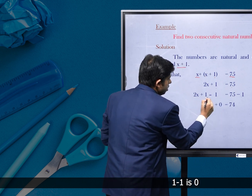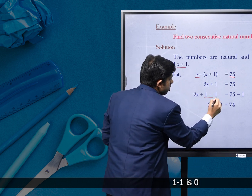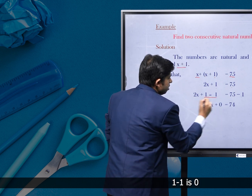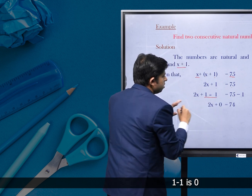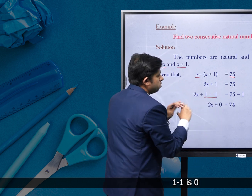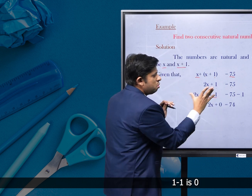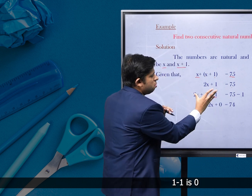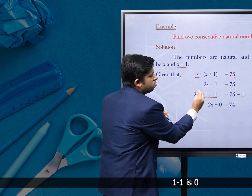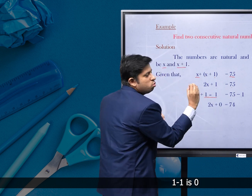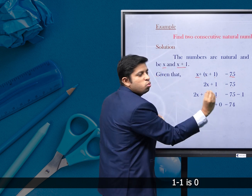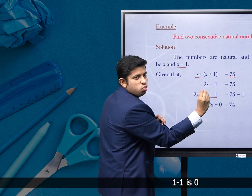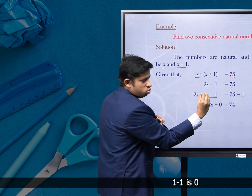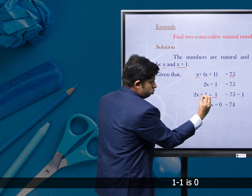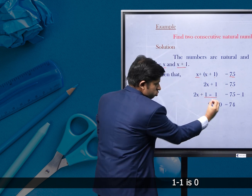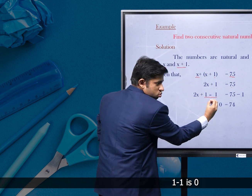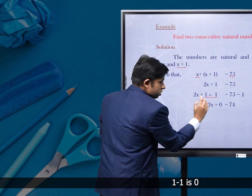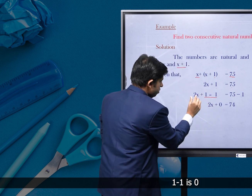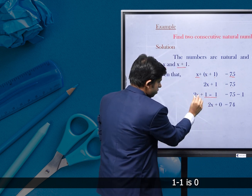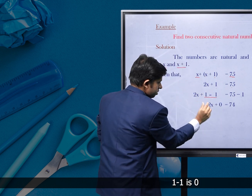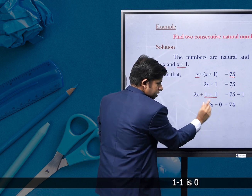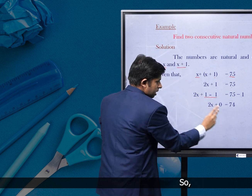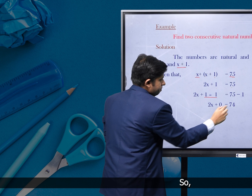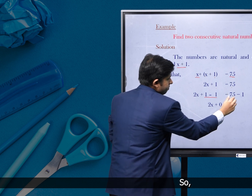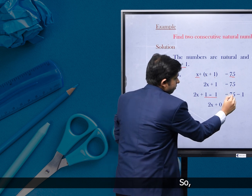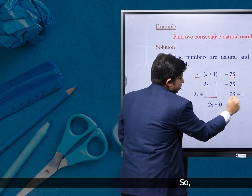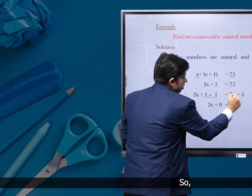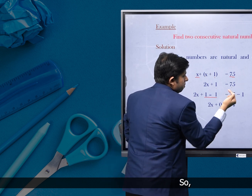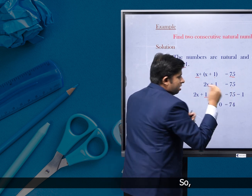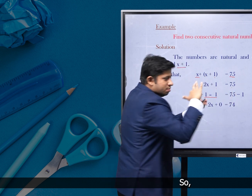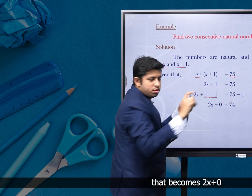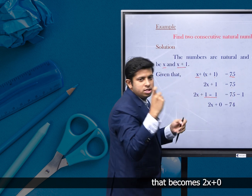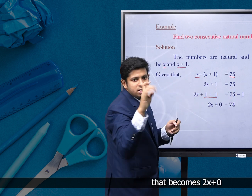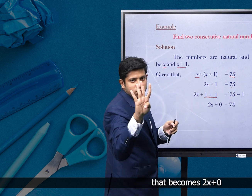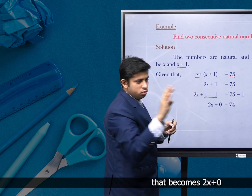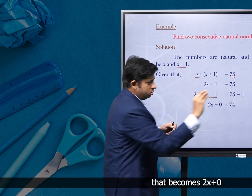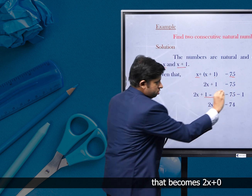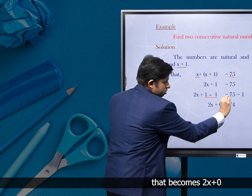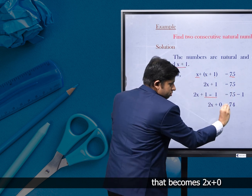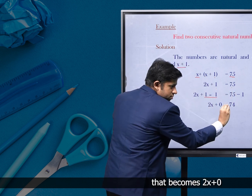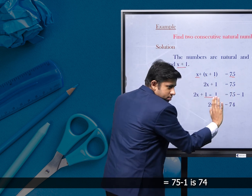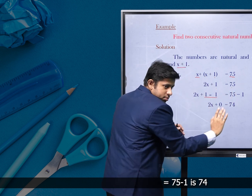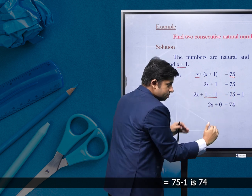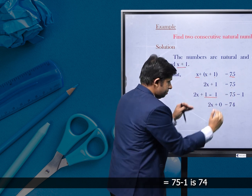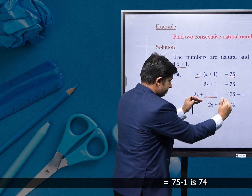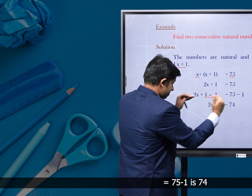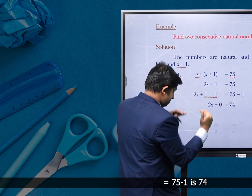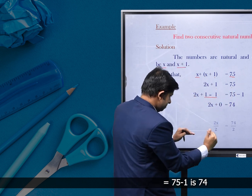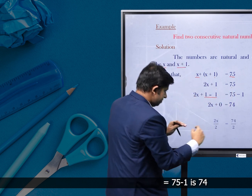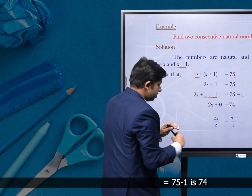and minus 1 is 0. So that becomes 2x plus 0 is equal to 75 minus 1 is